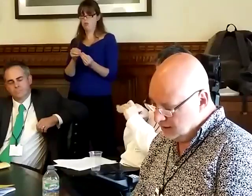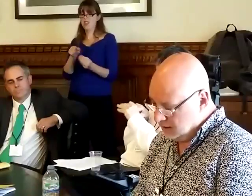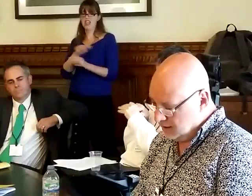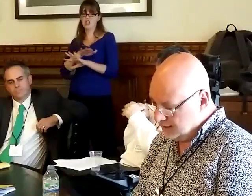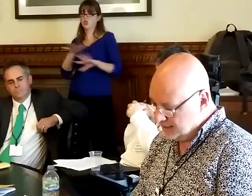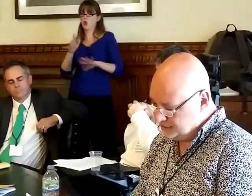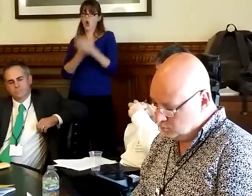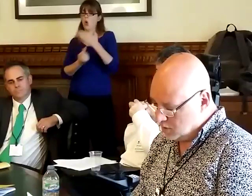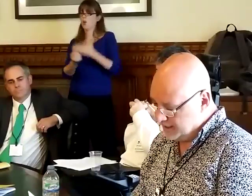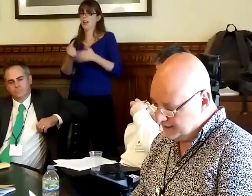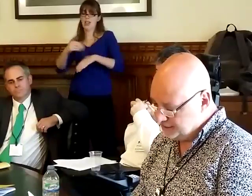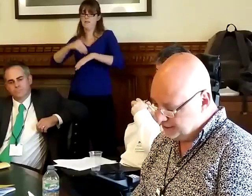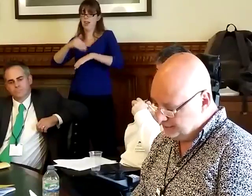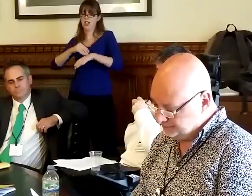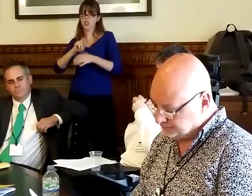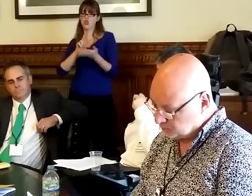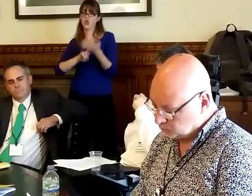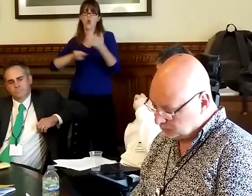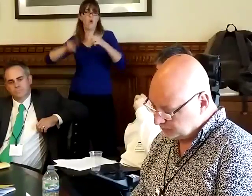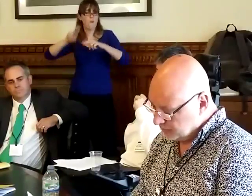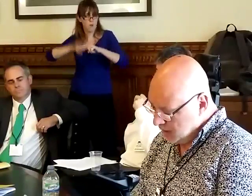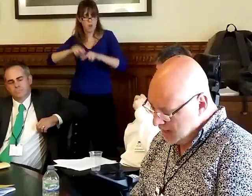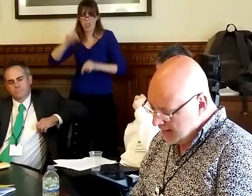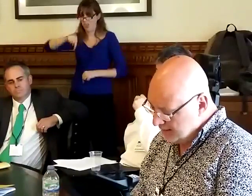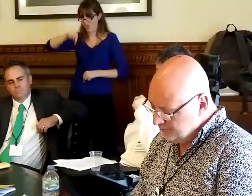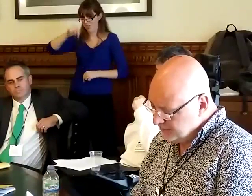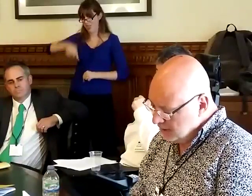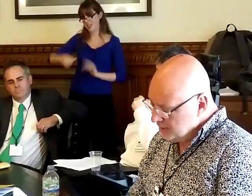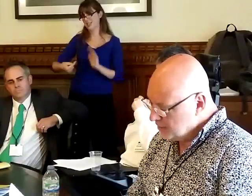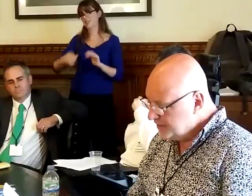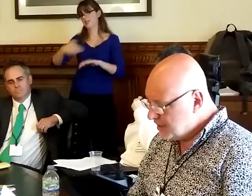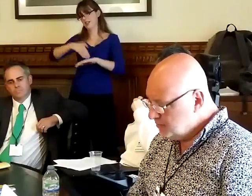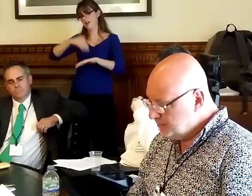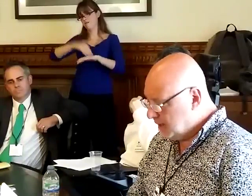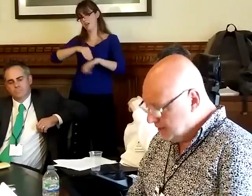is a nationwide issue.